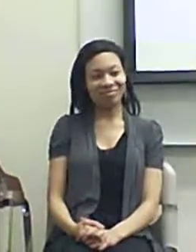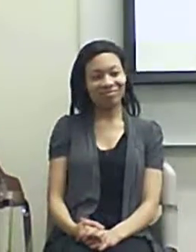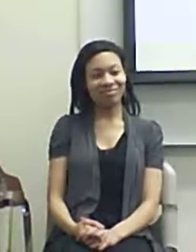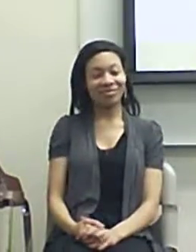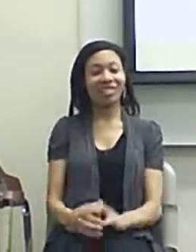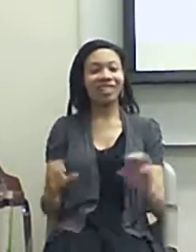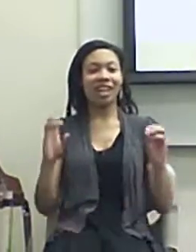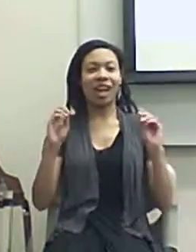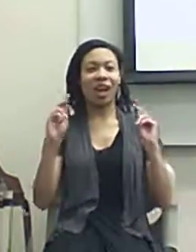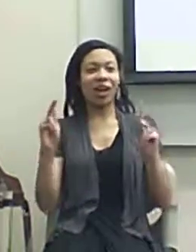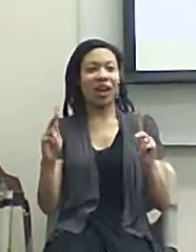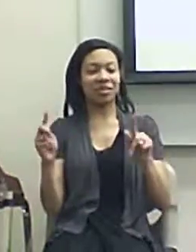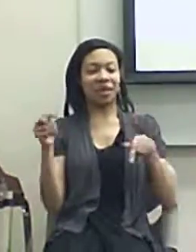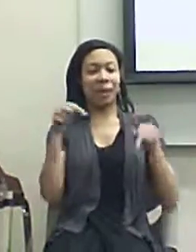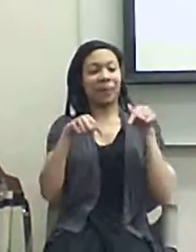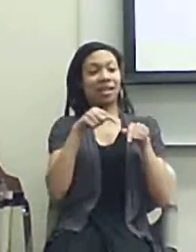Okay, let me get back to what I'm doing. Read.